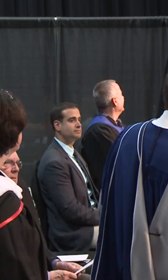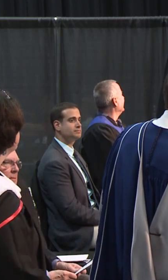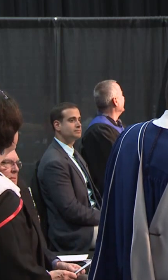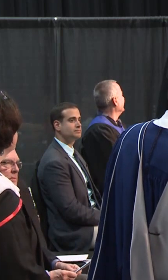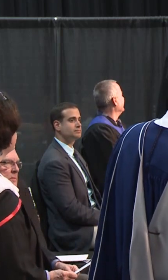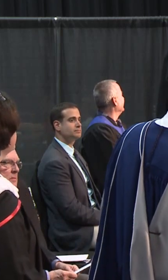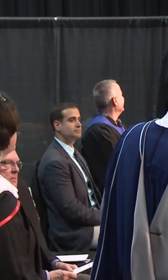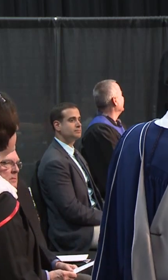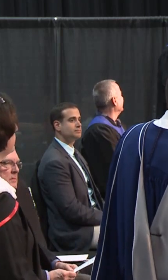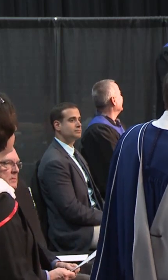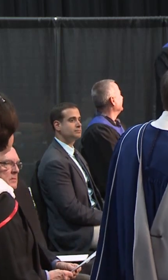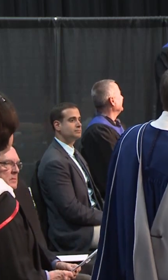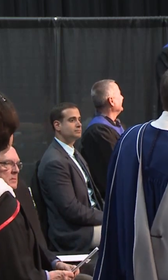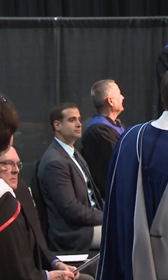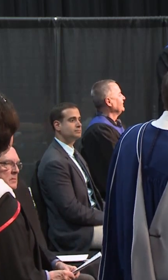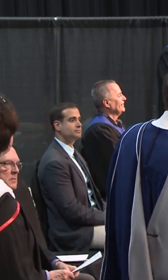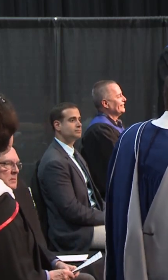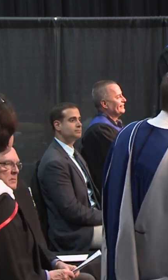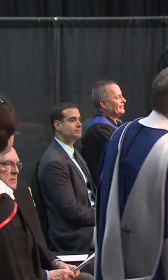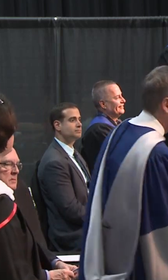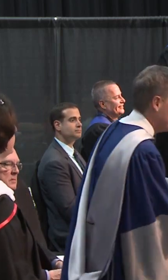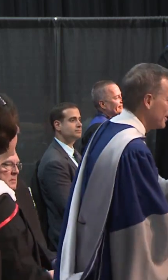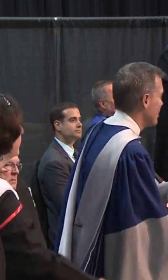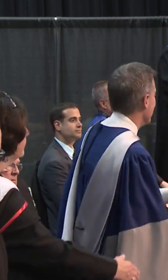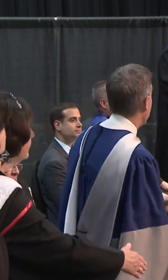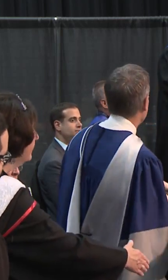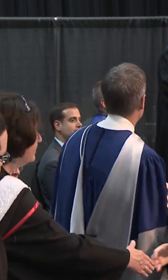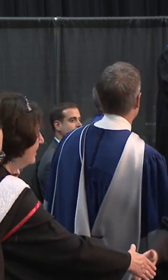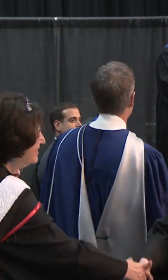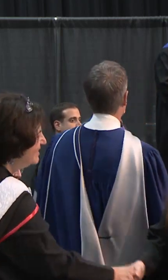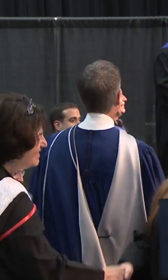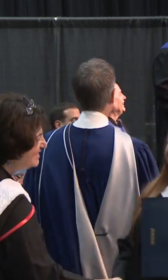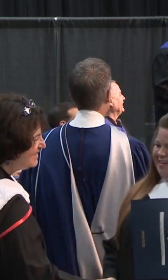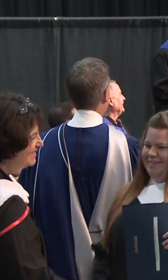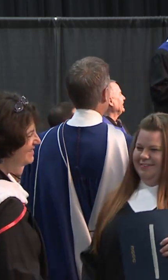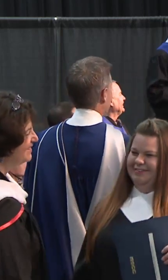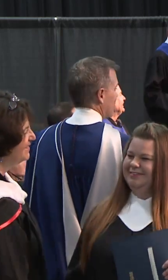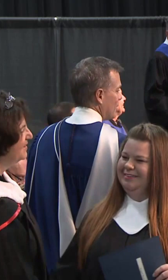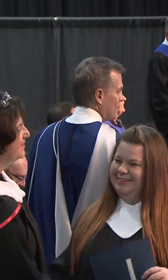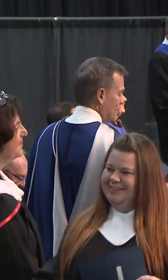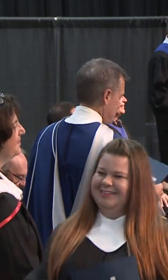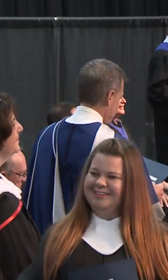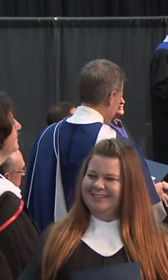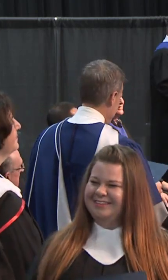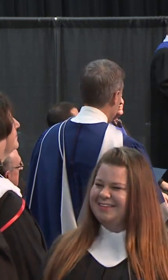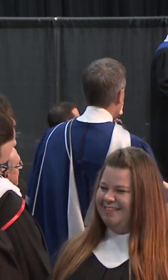Wouldn't want you to have a blank, would you? Brooke Hamilton.